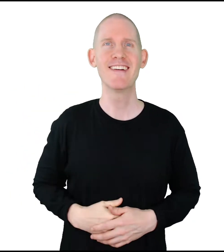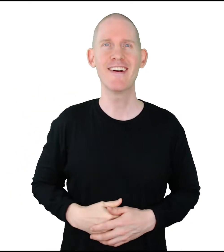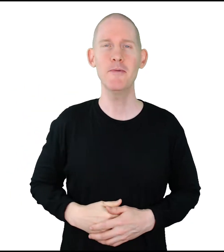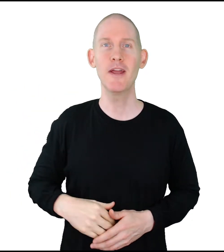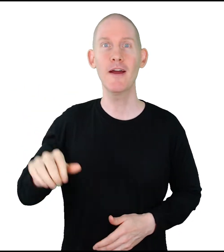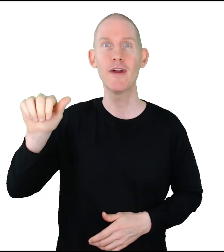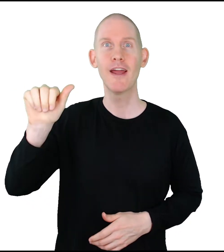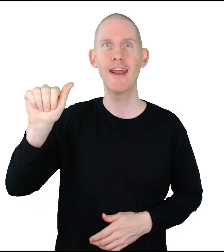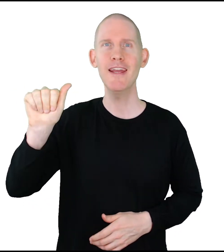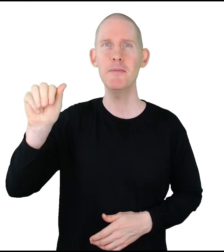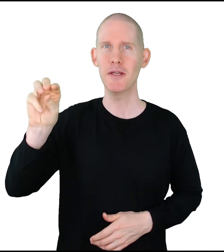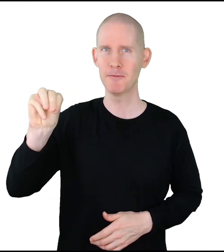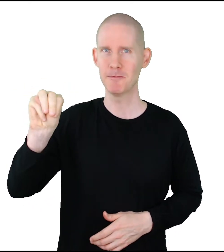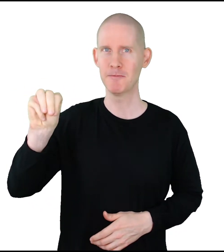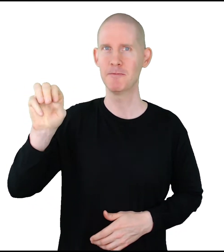Right, we have Amy.